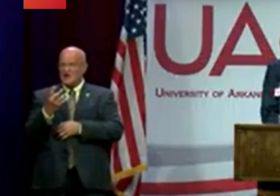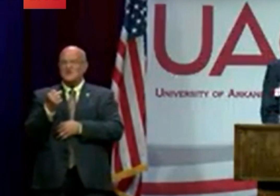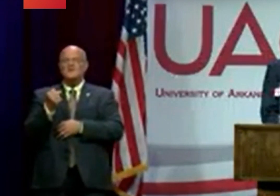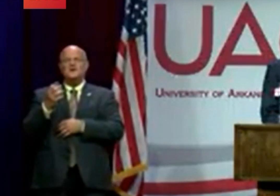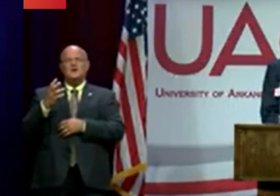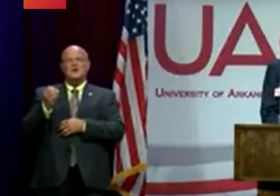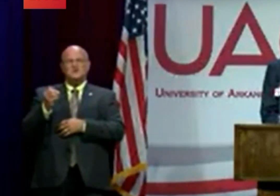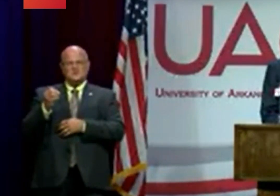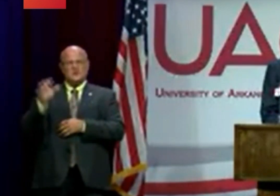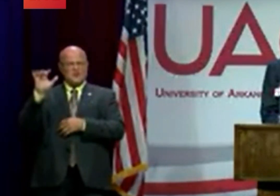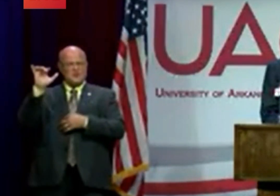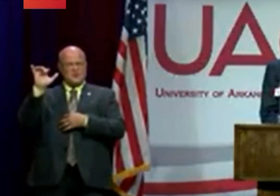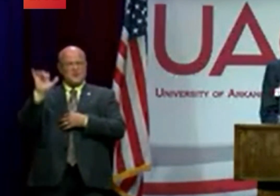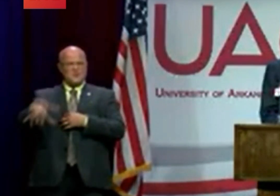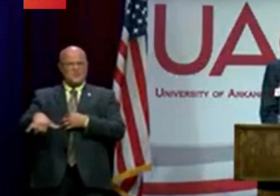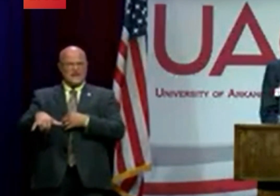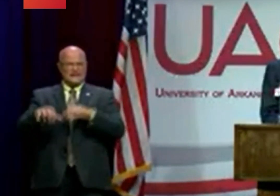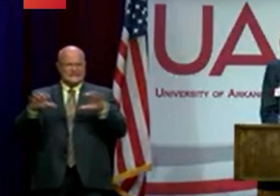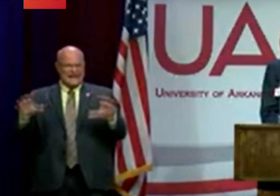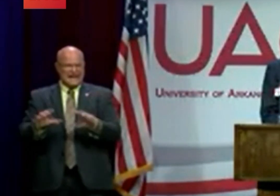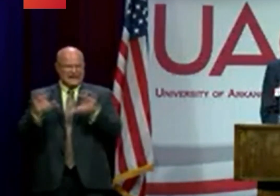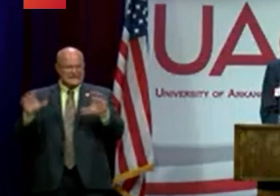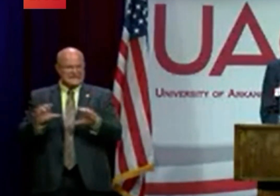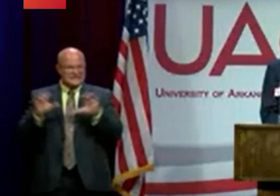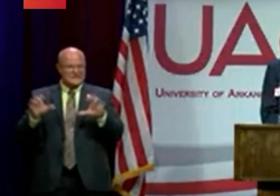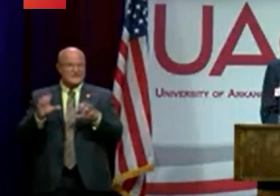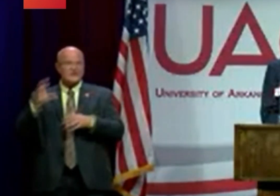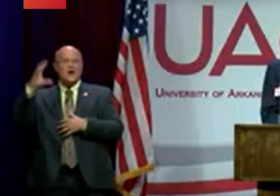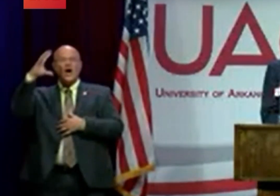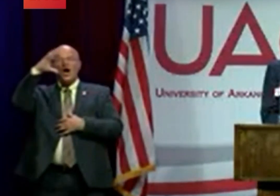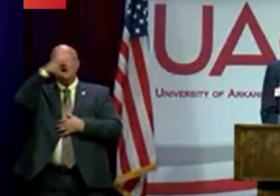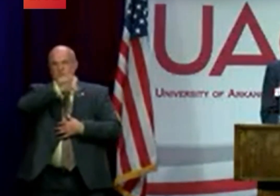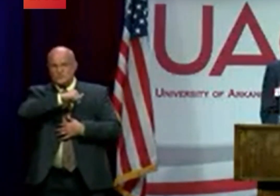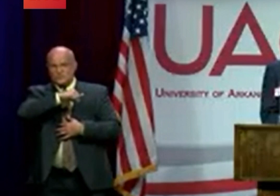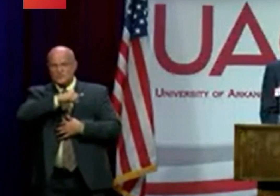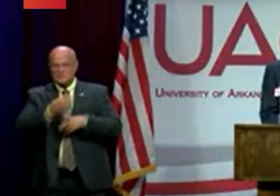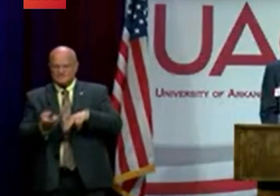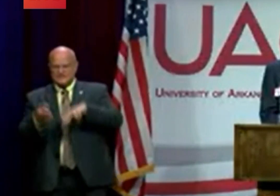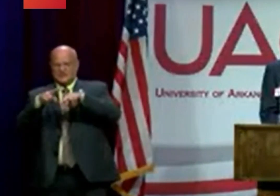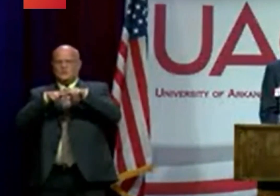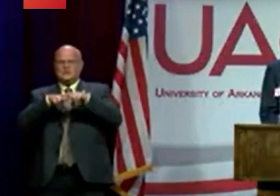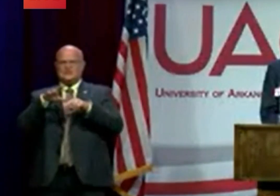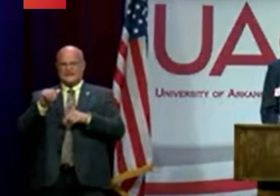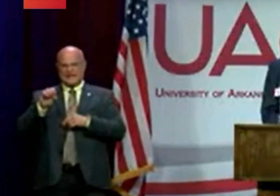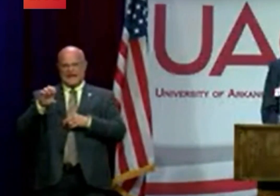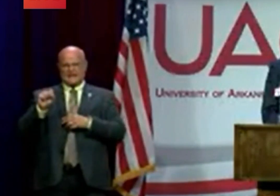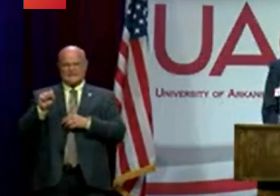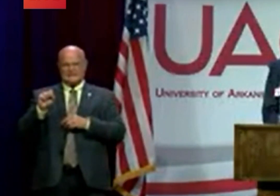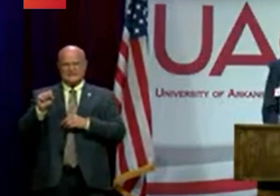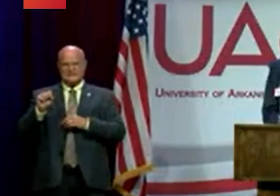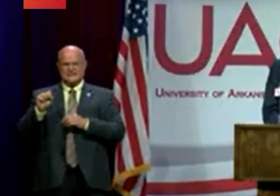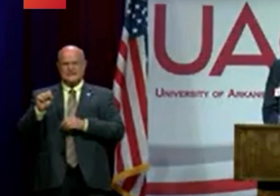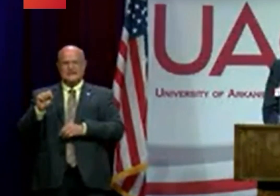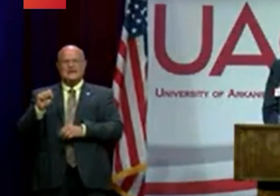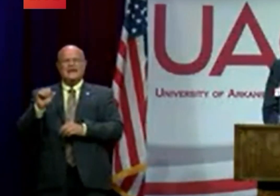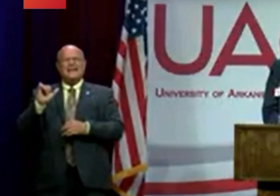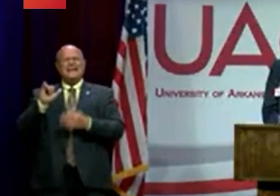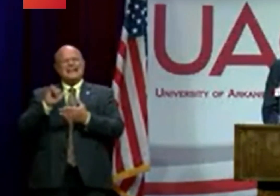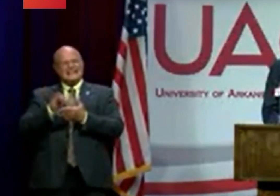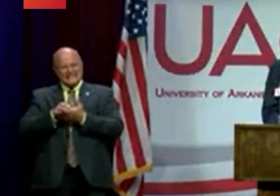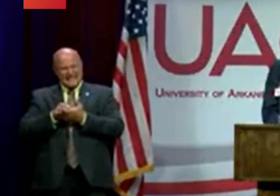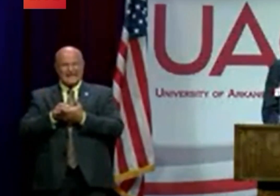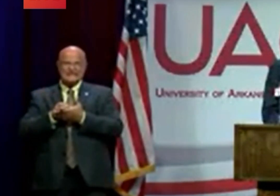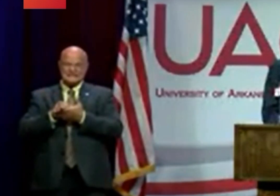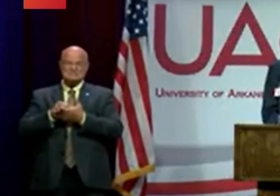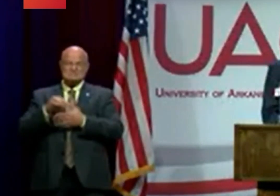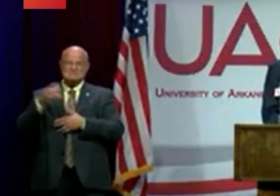so that kind of activity they're assuming will increase the number of cases. And that's somewhat of a